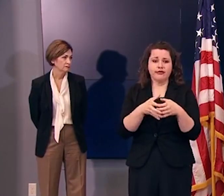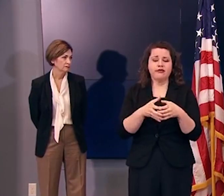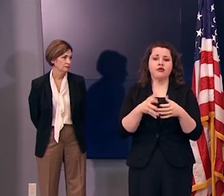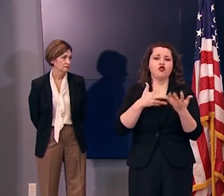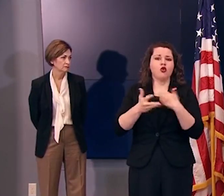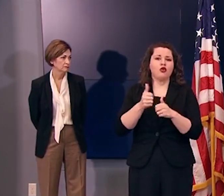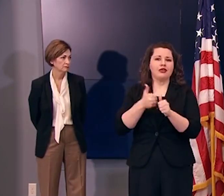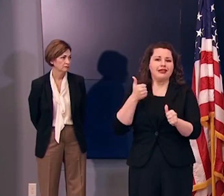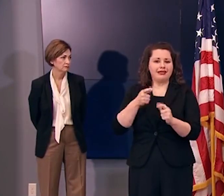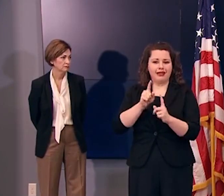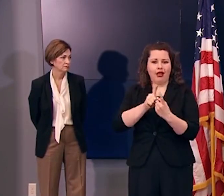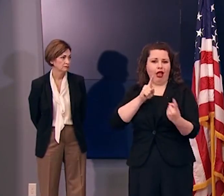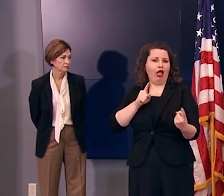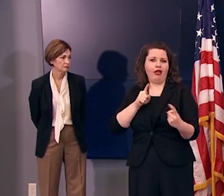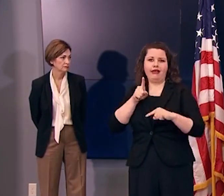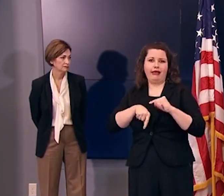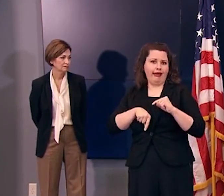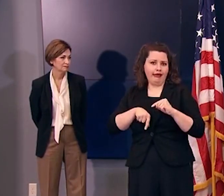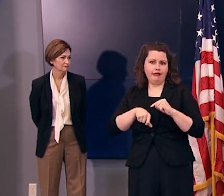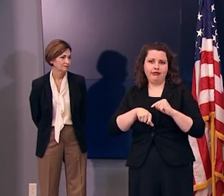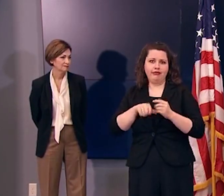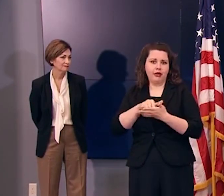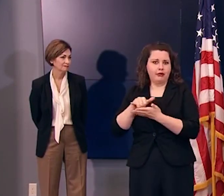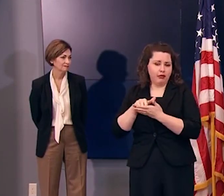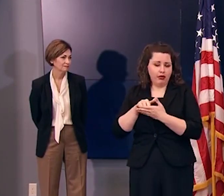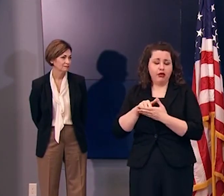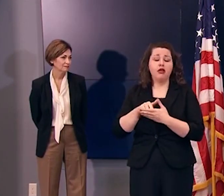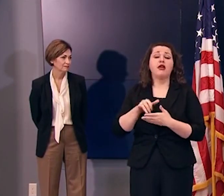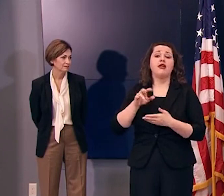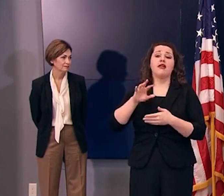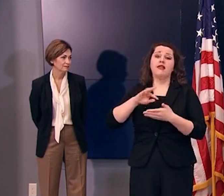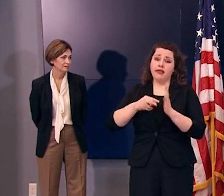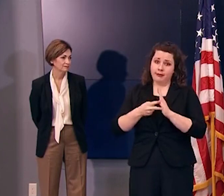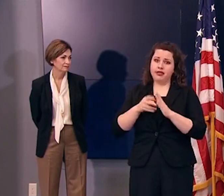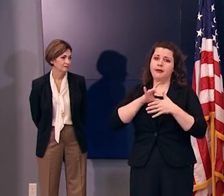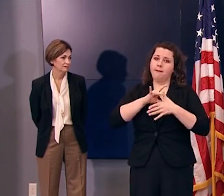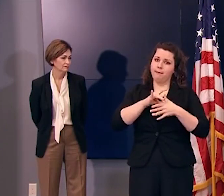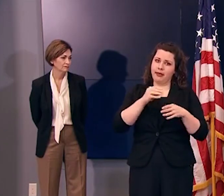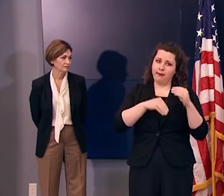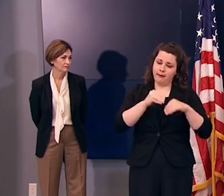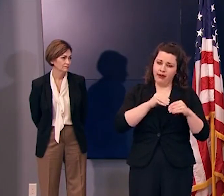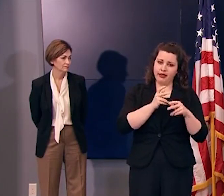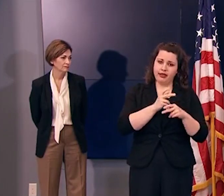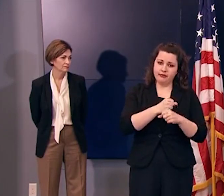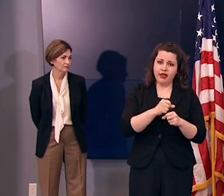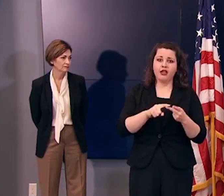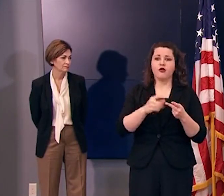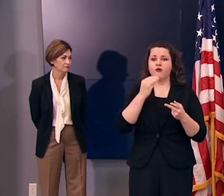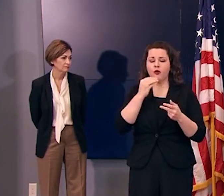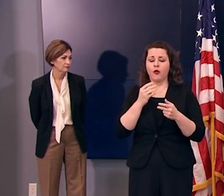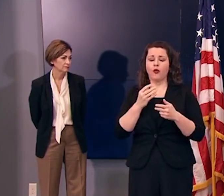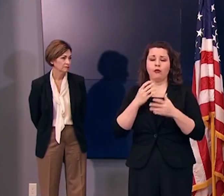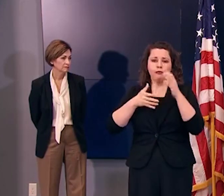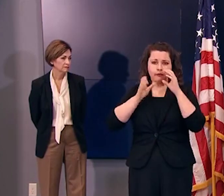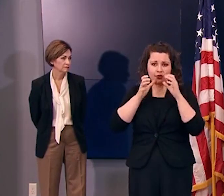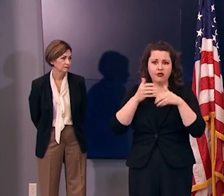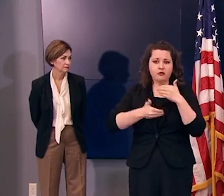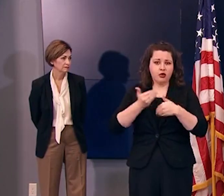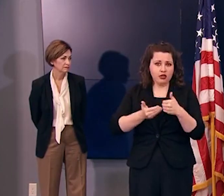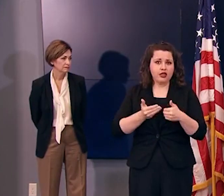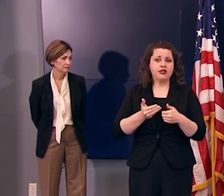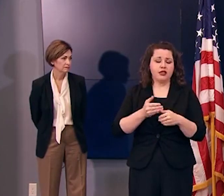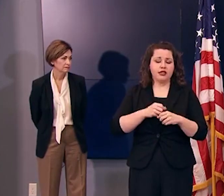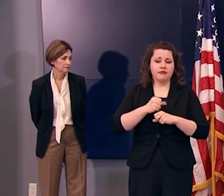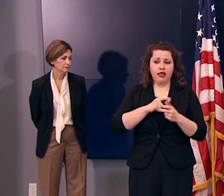is impossible or impracticable. That includes meatpacking plants, food and beverage processing plants, and factories with